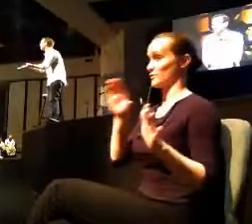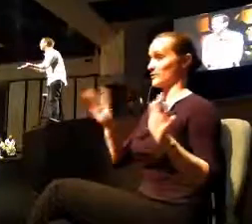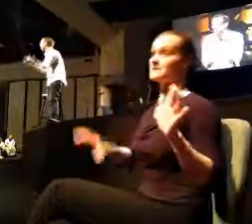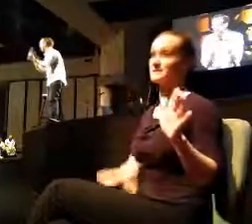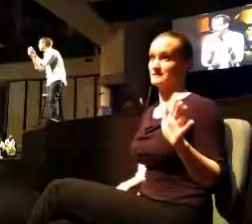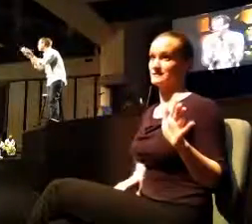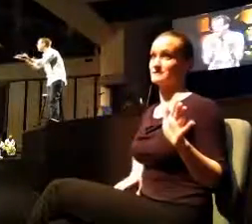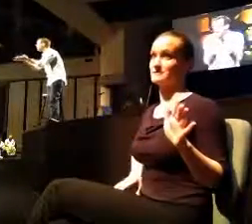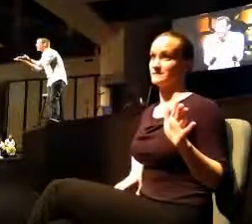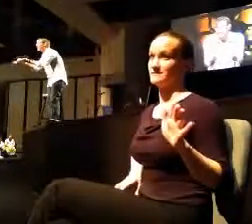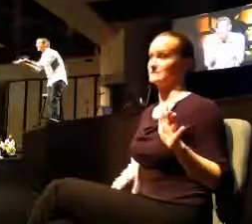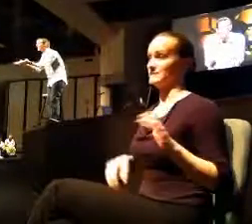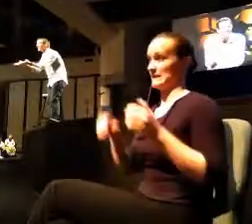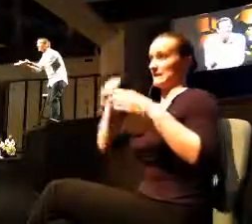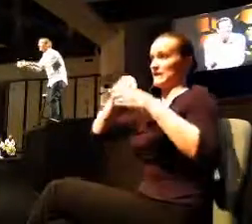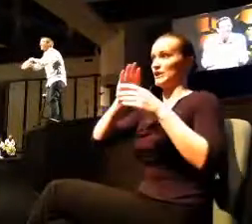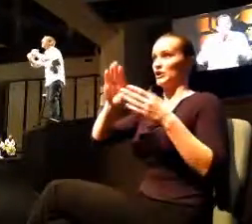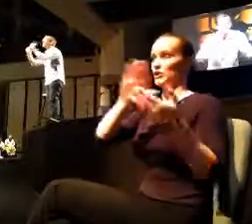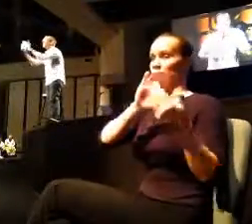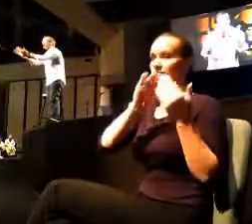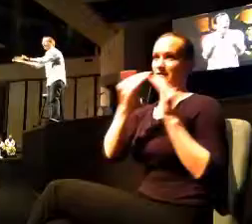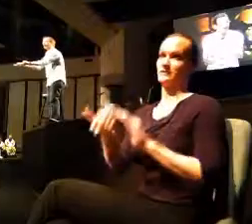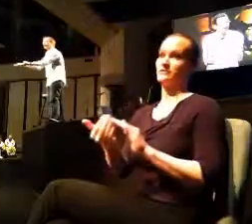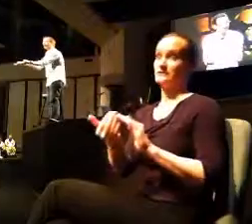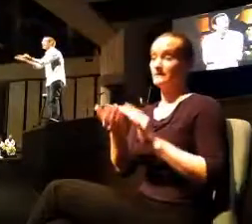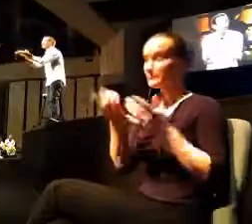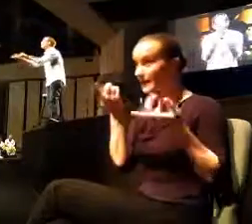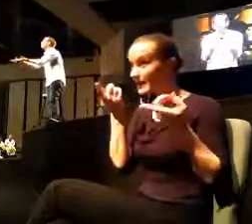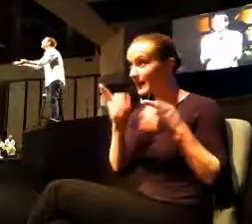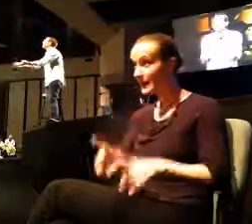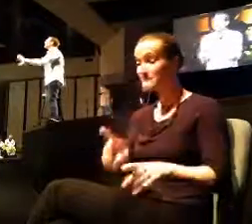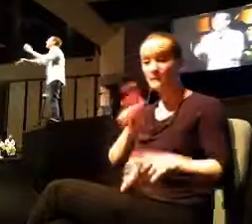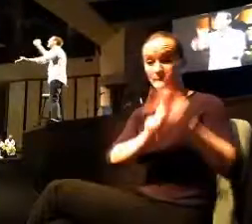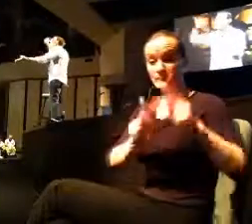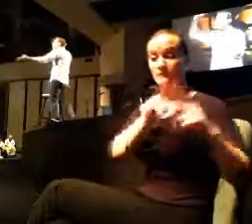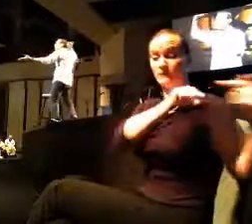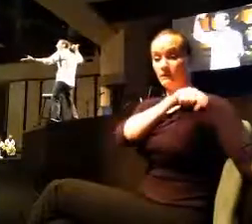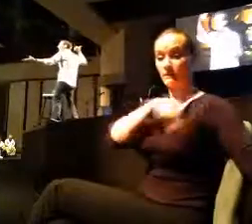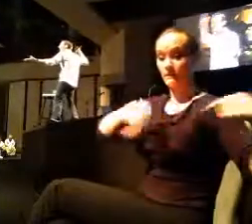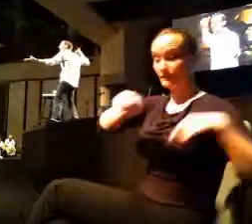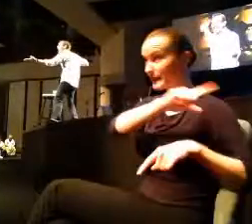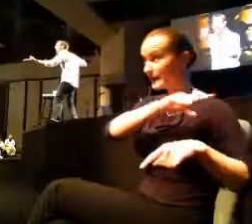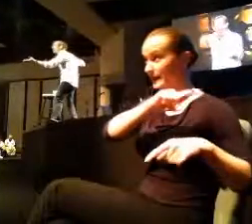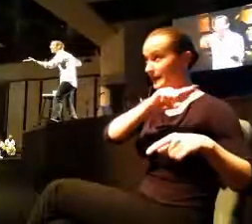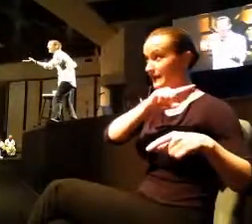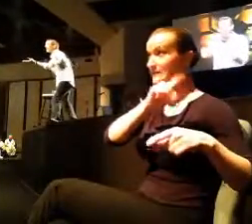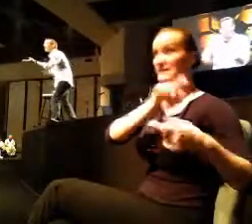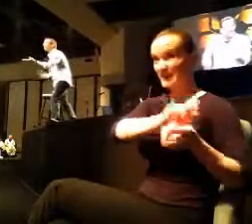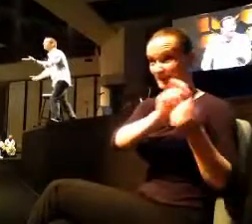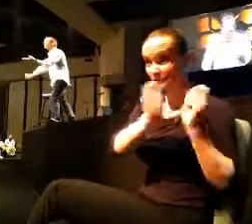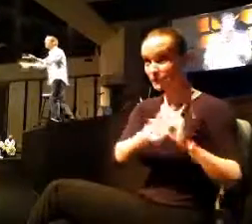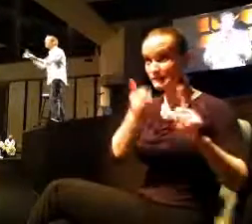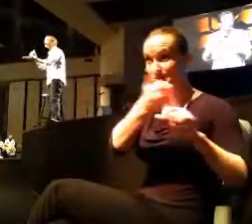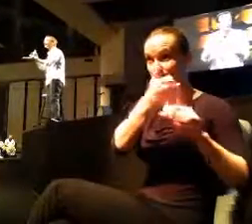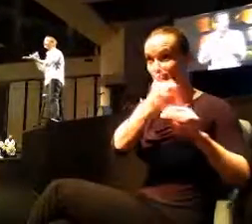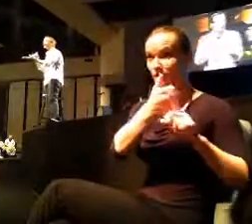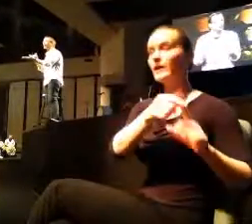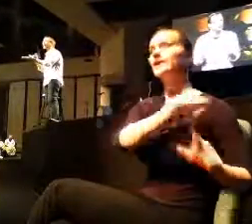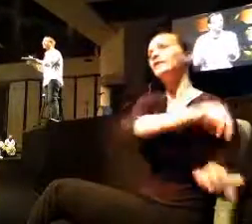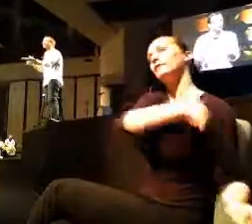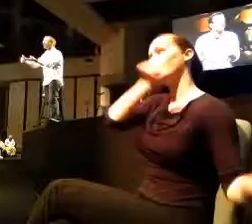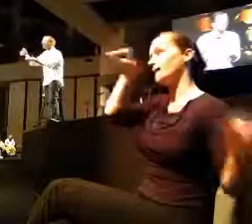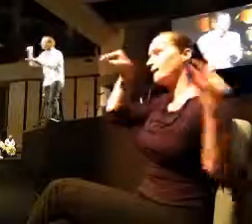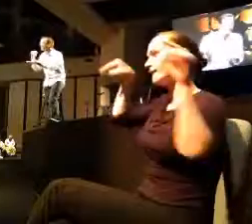little village. And when she does that, they are changed to the point that they go back and now they come to learn